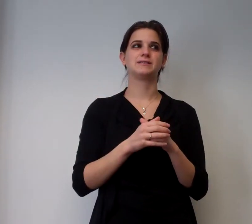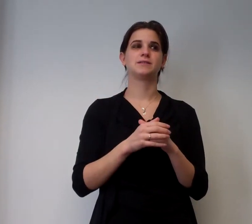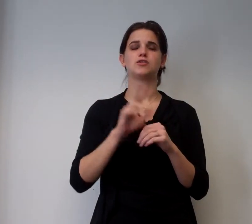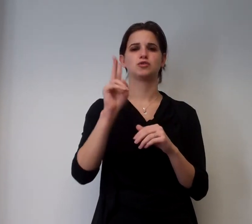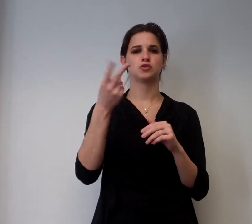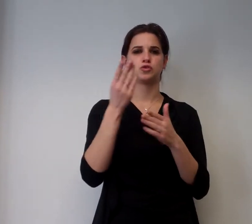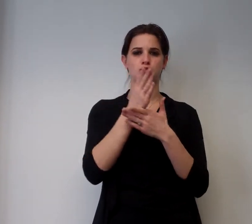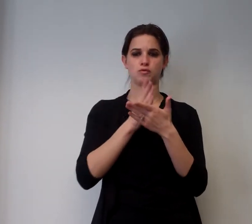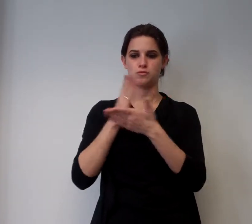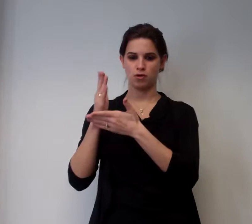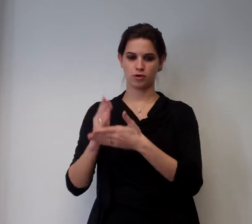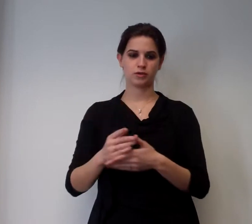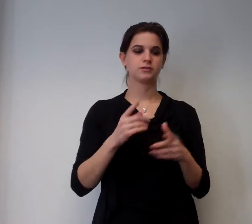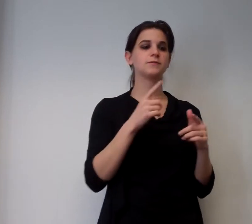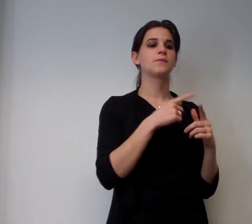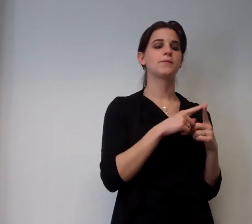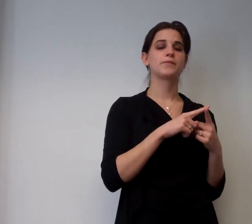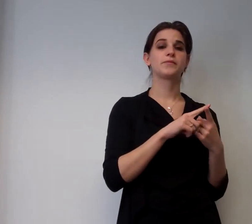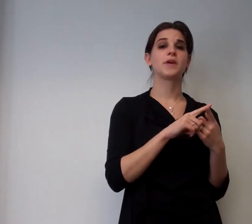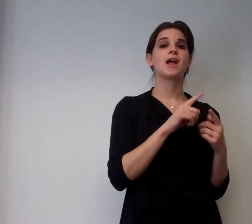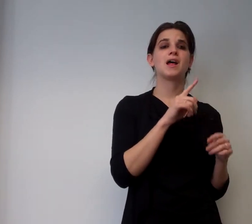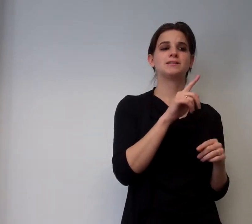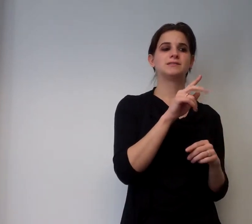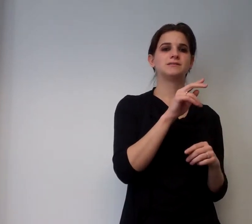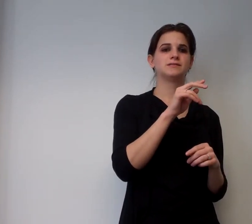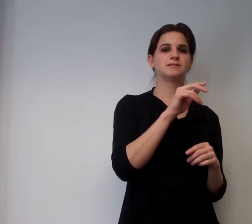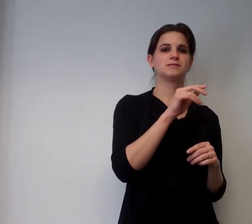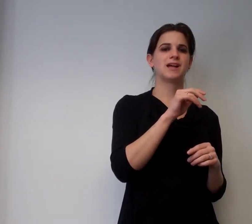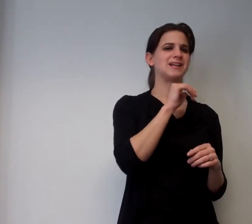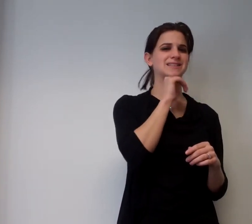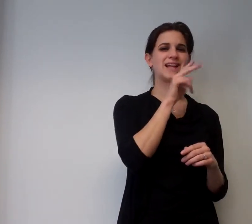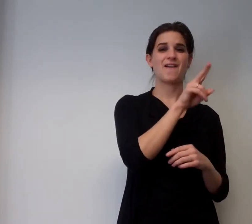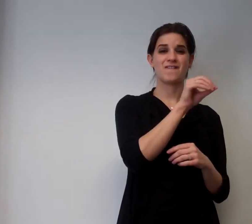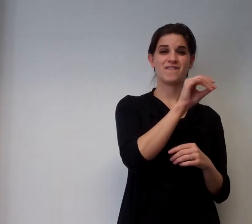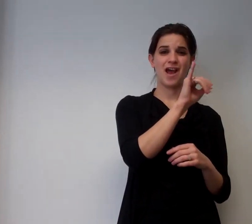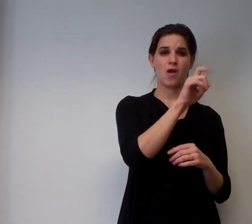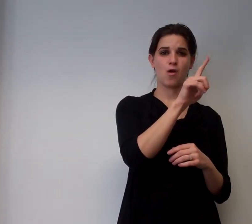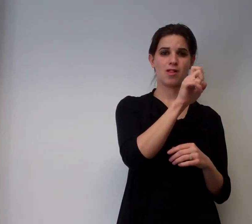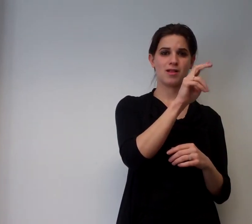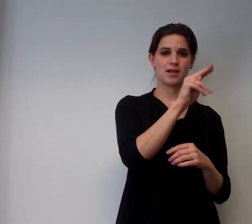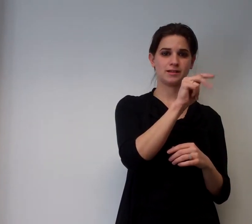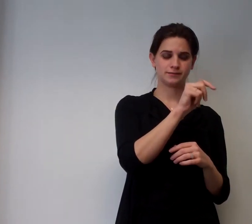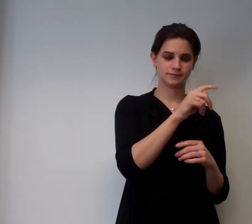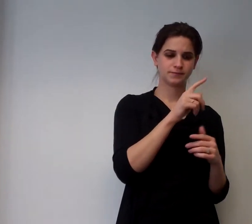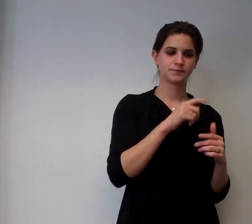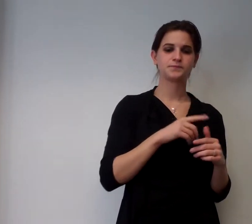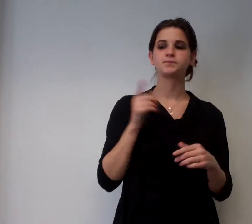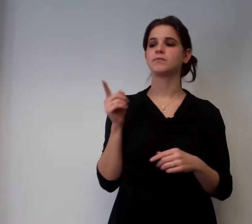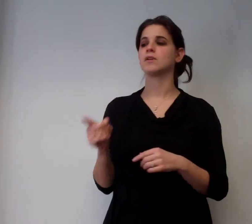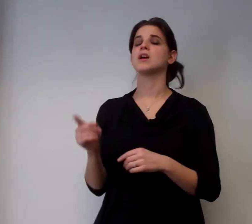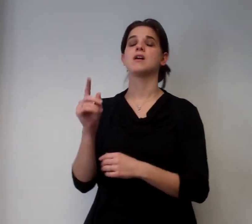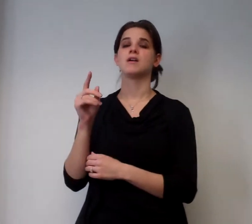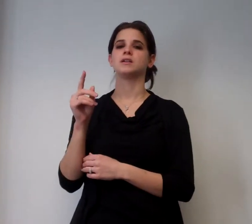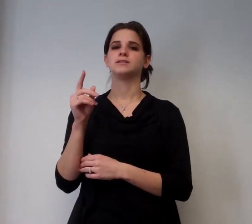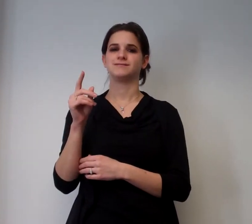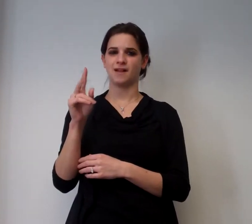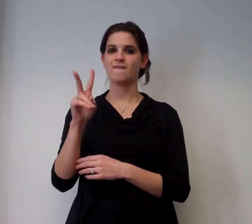this nonviolent sort of revolution that's going on. And then there's also the more violent side, which we saw in the film last